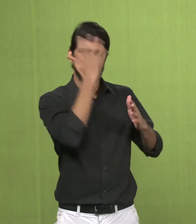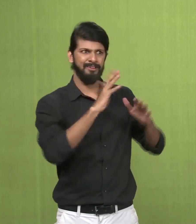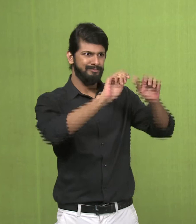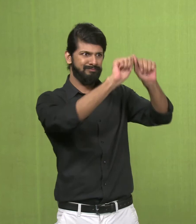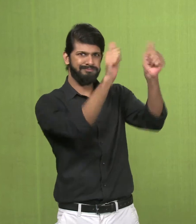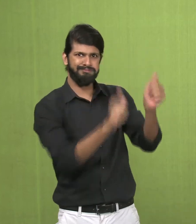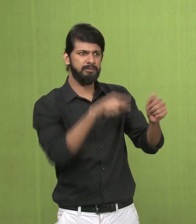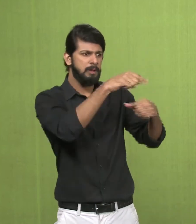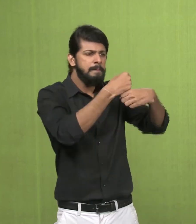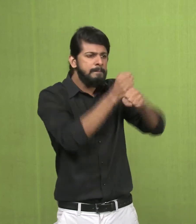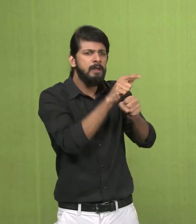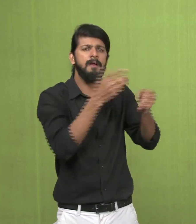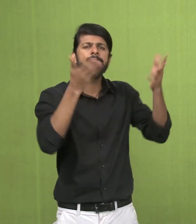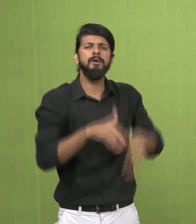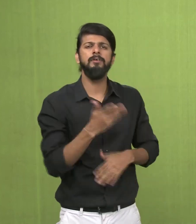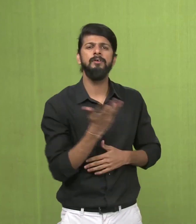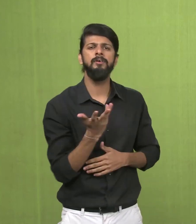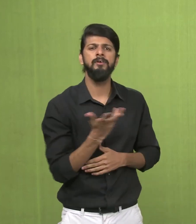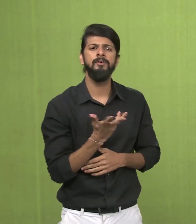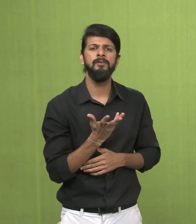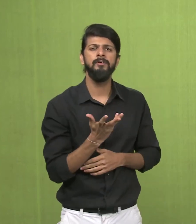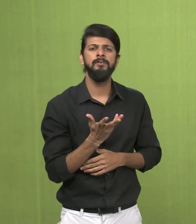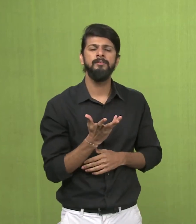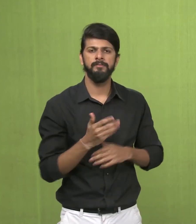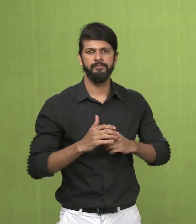Buddha preaching his first sermon?